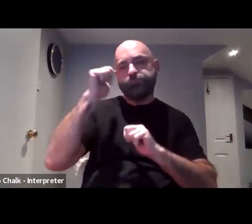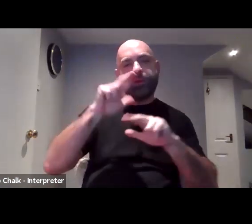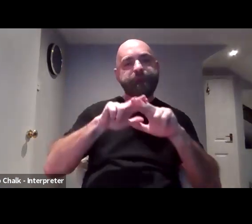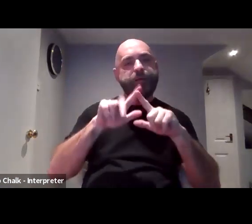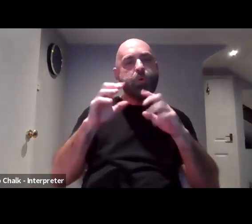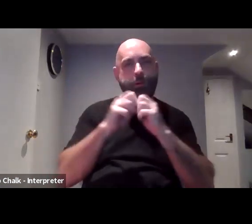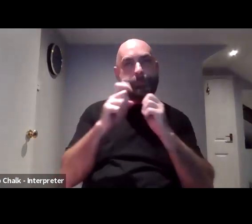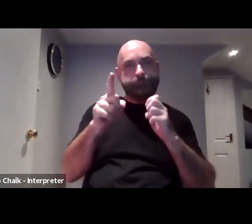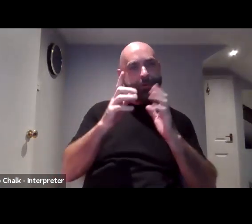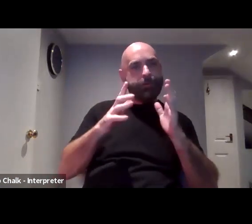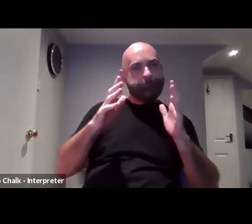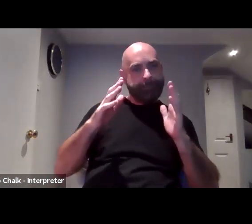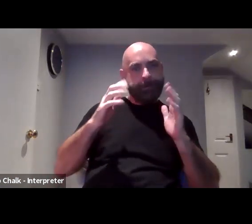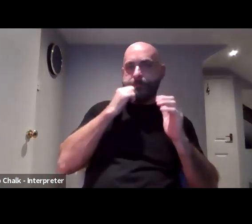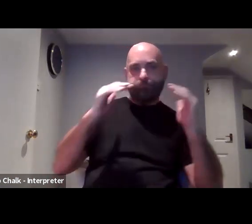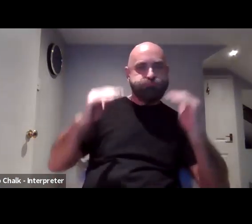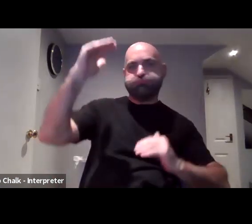mortality during COVID-19.